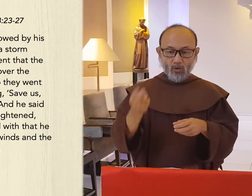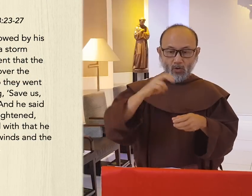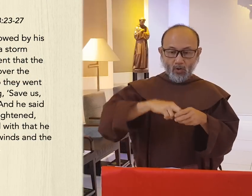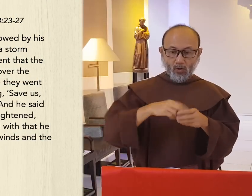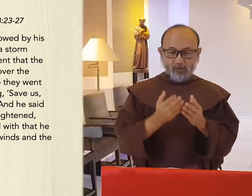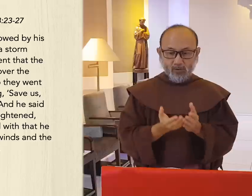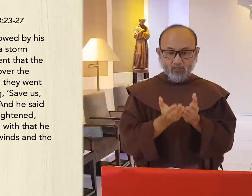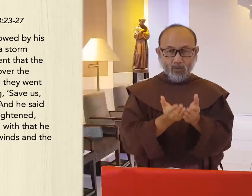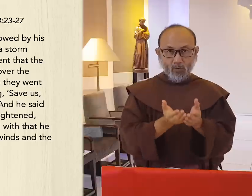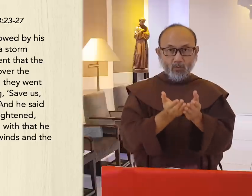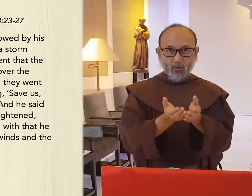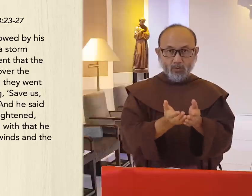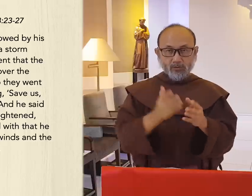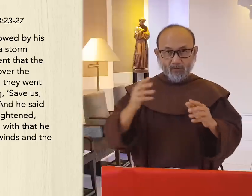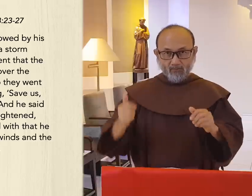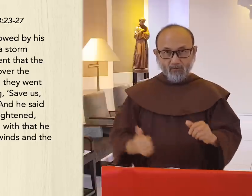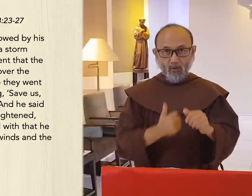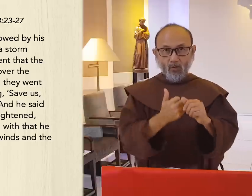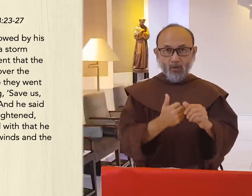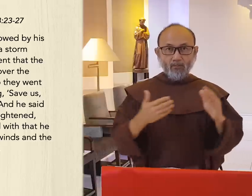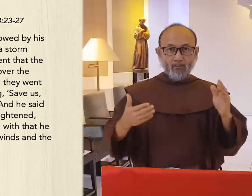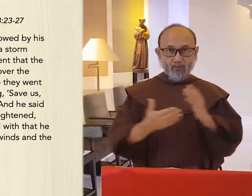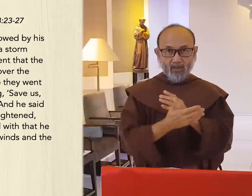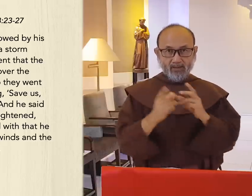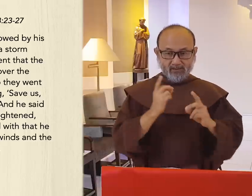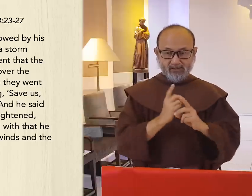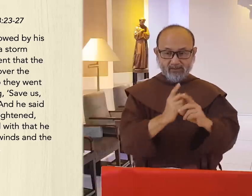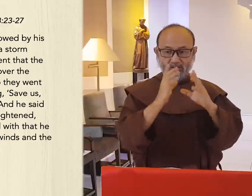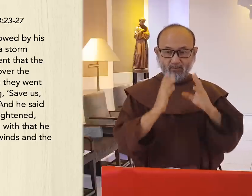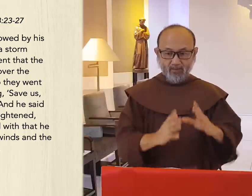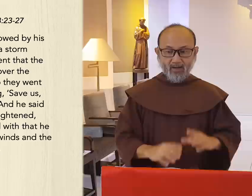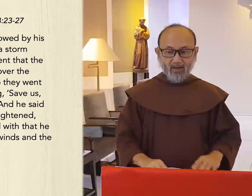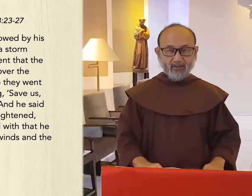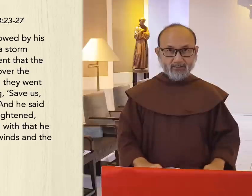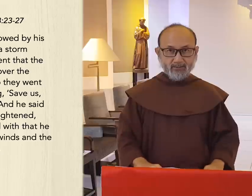Jesus got into the boat, followed by his disciples.